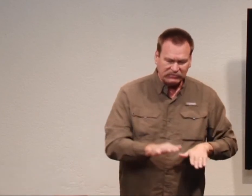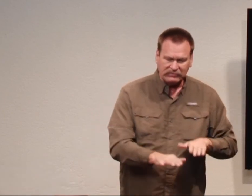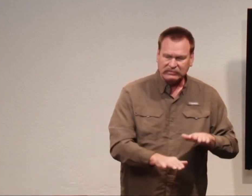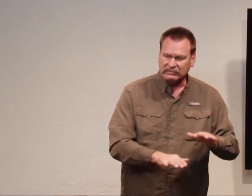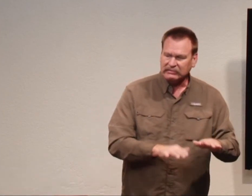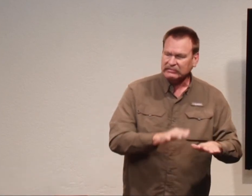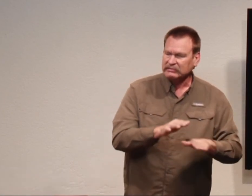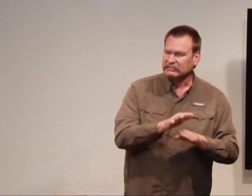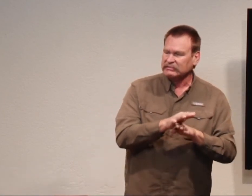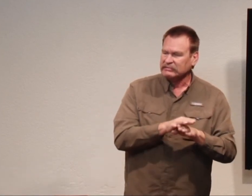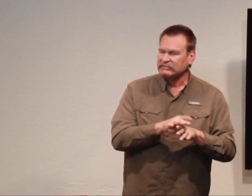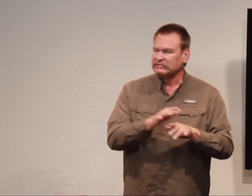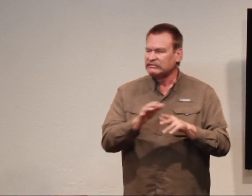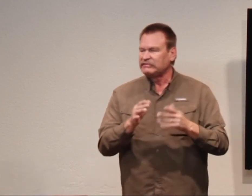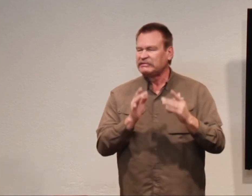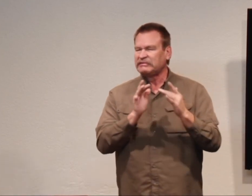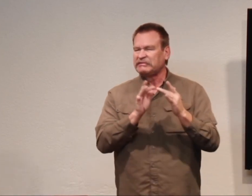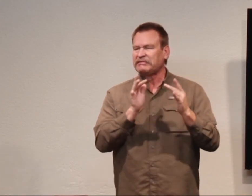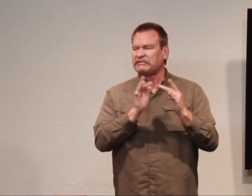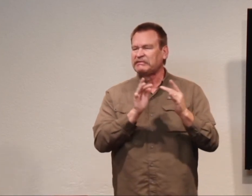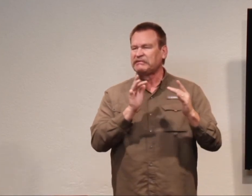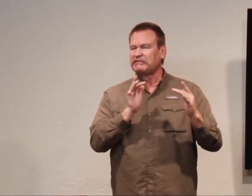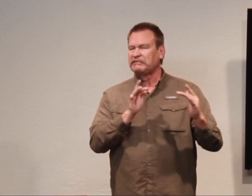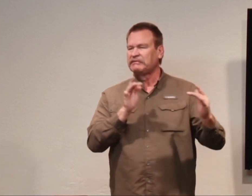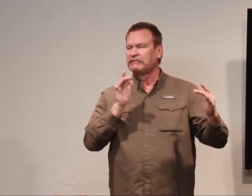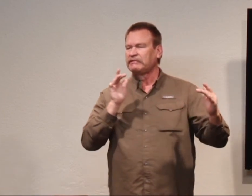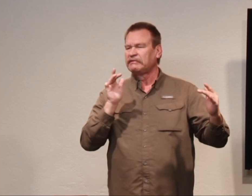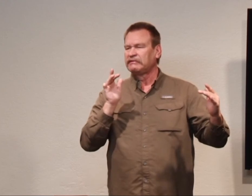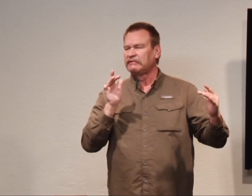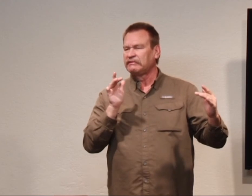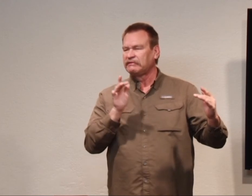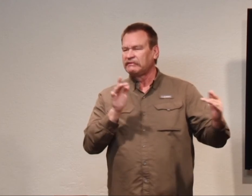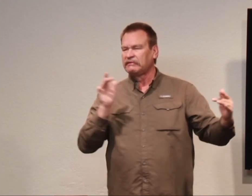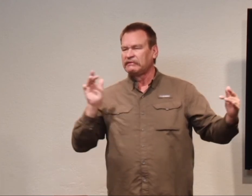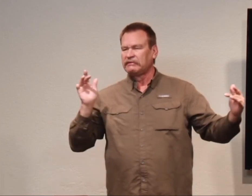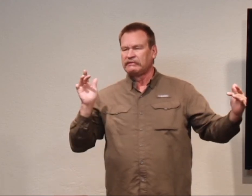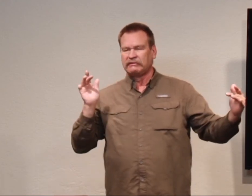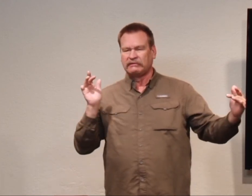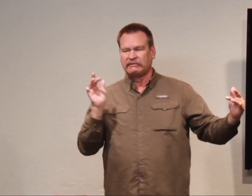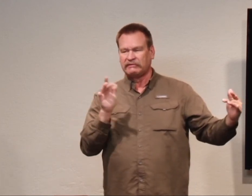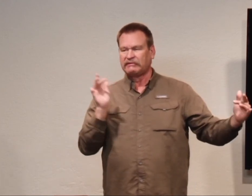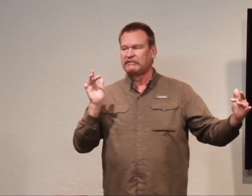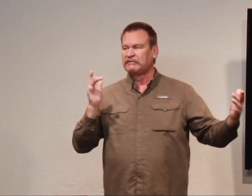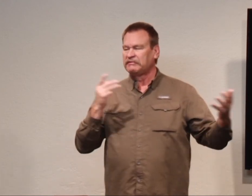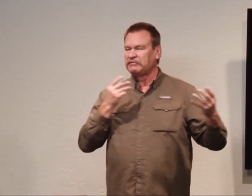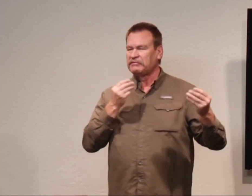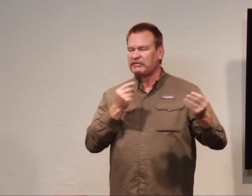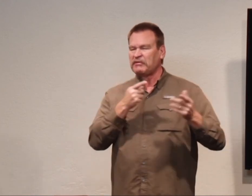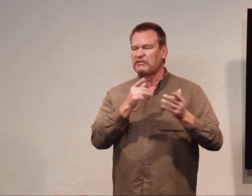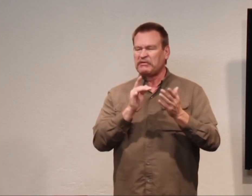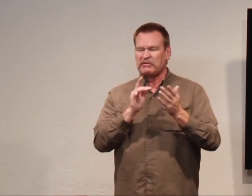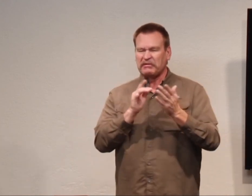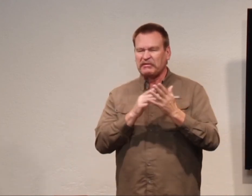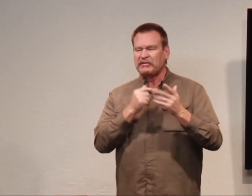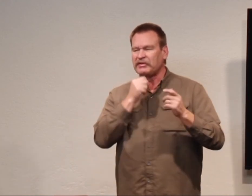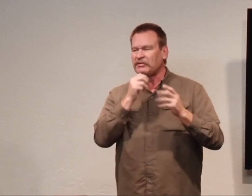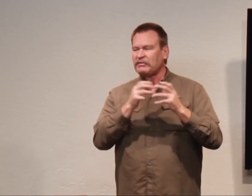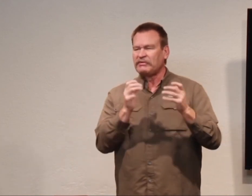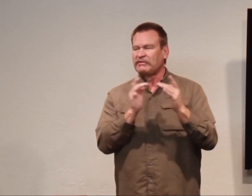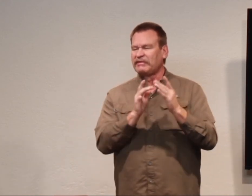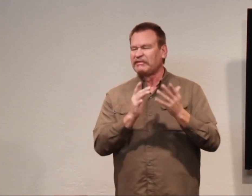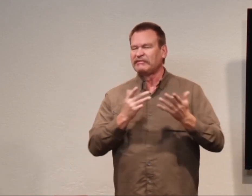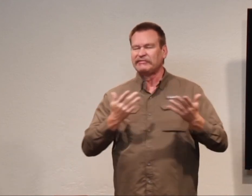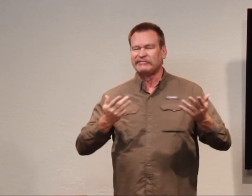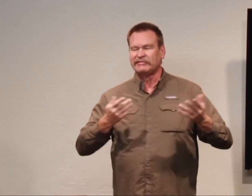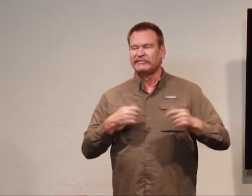and his walking is much slower now, and, you know, haven't heard from him very much, but from time to time,